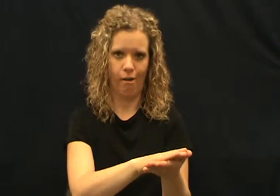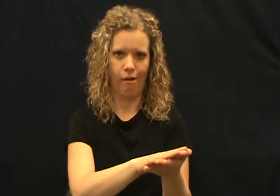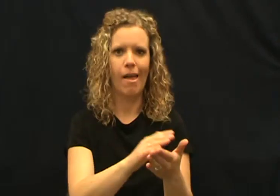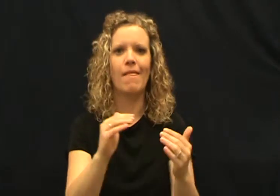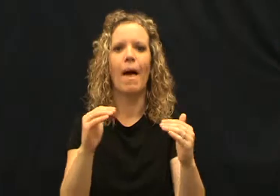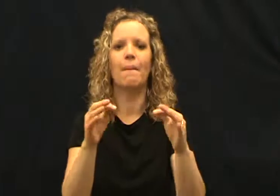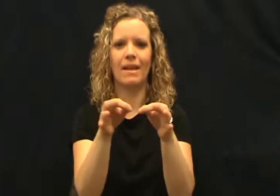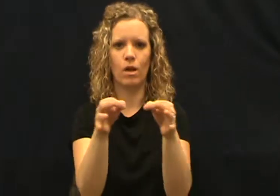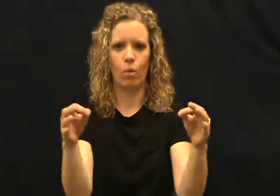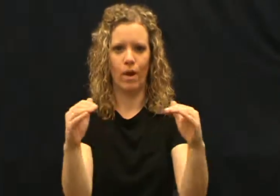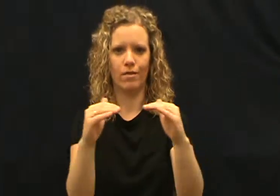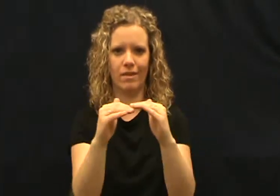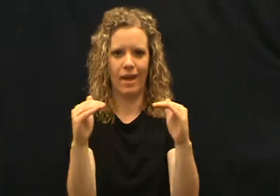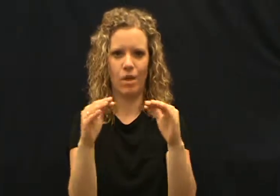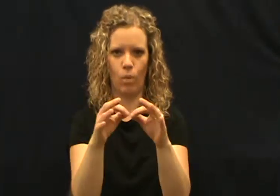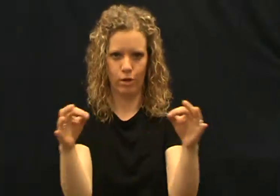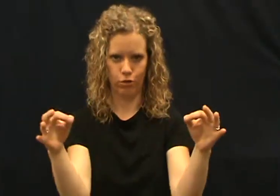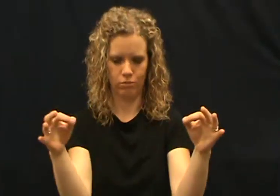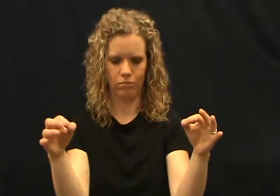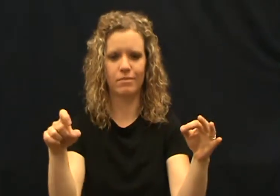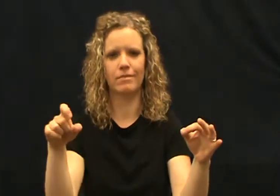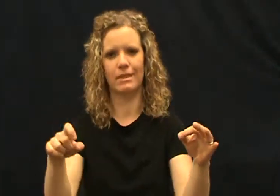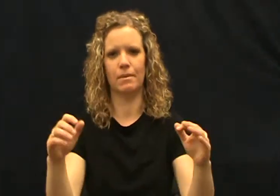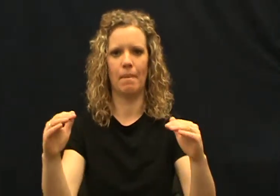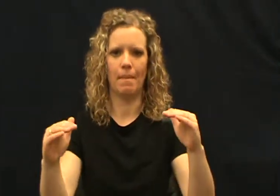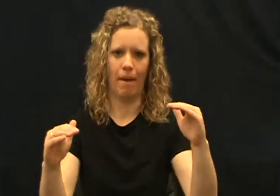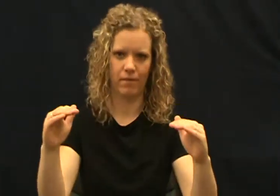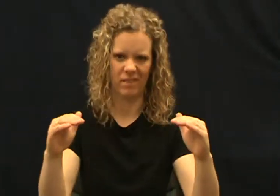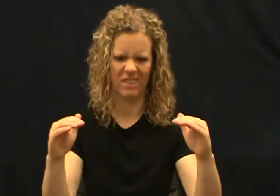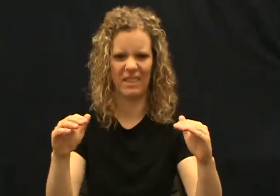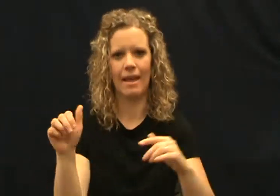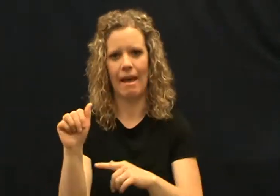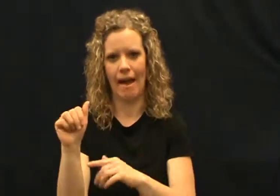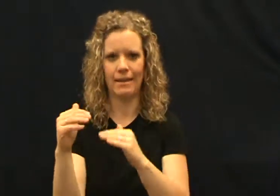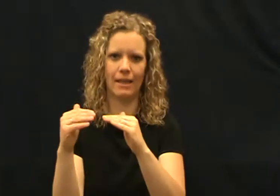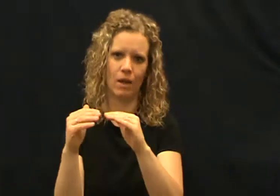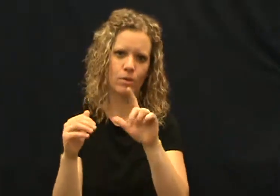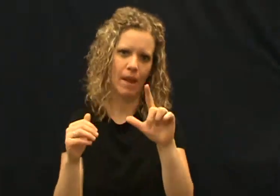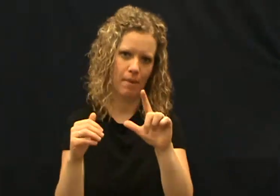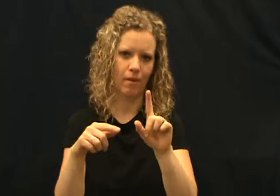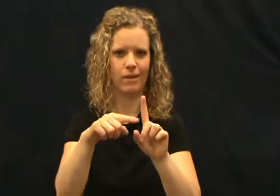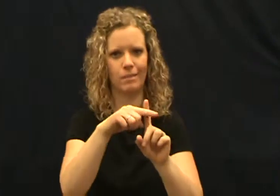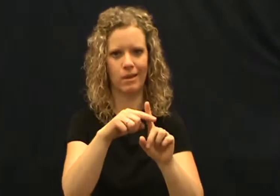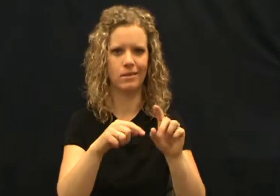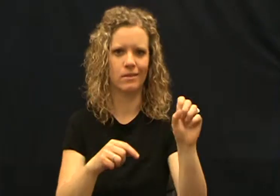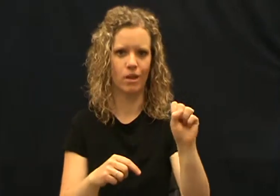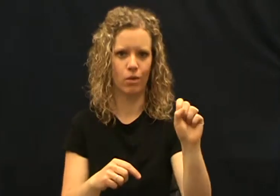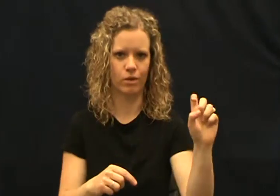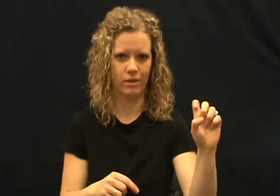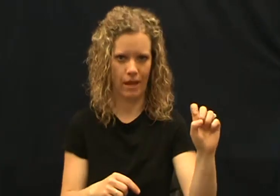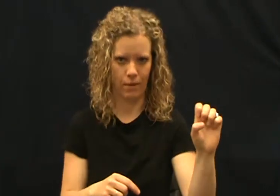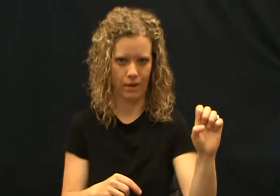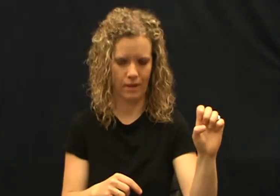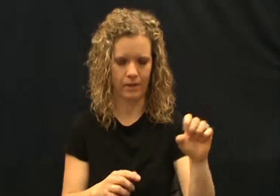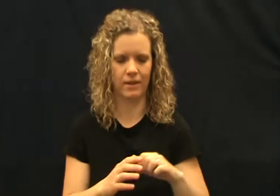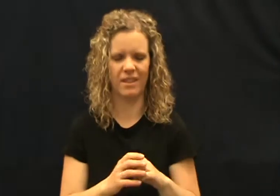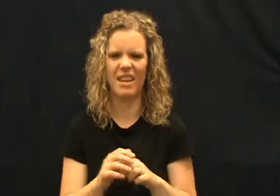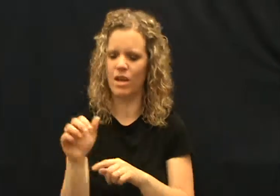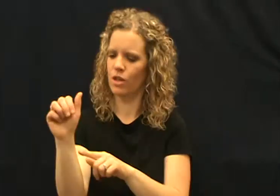balance. So that's the assets equal liabilities plus stockholders' equity. assets must equal the total of